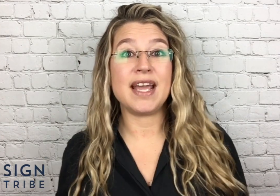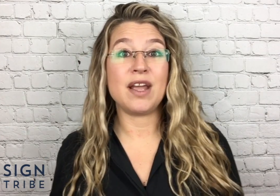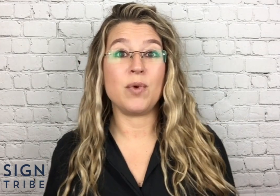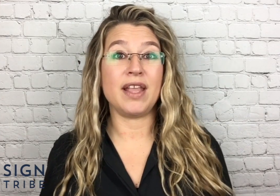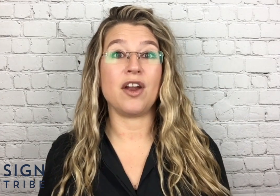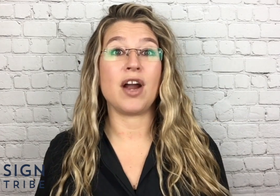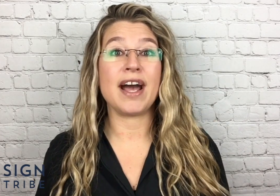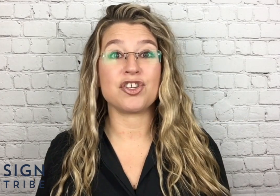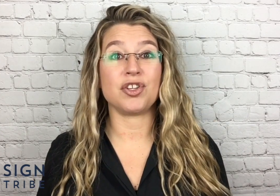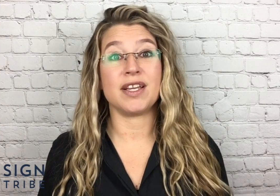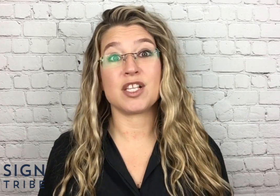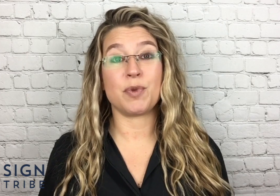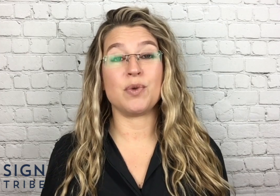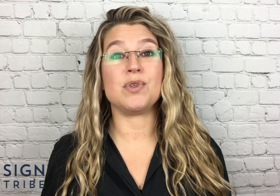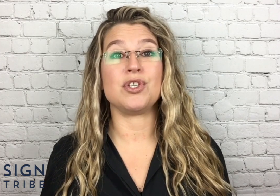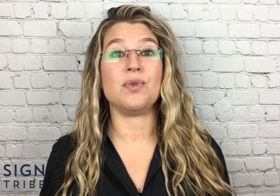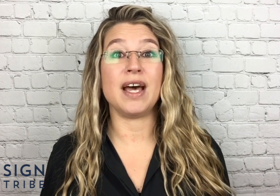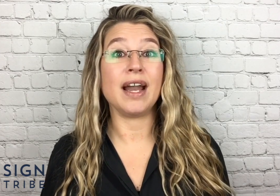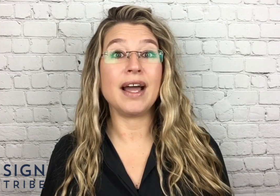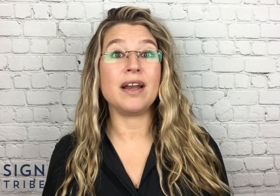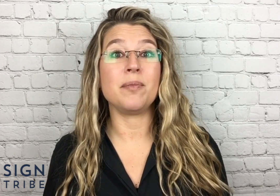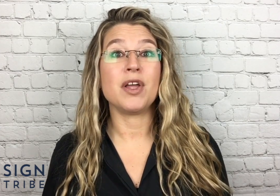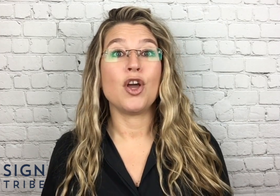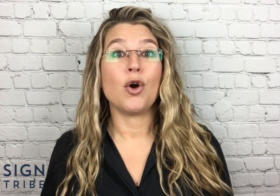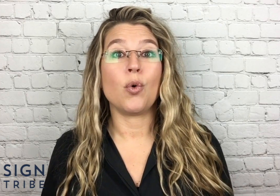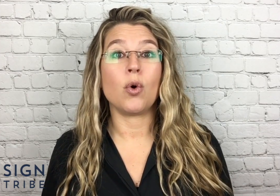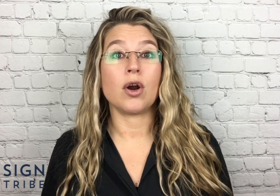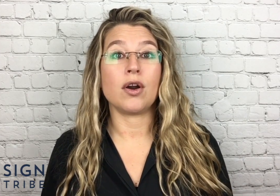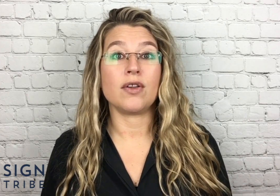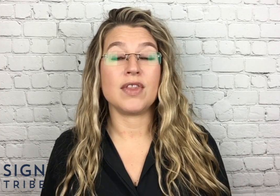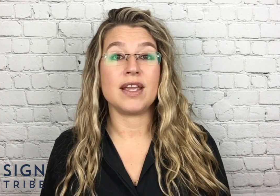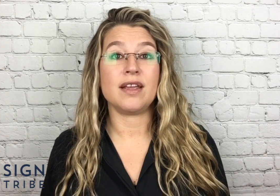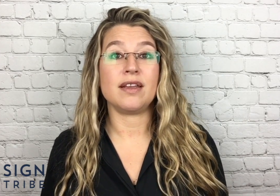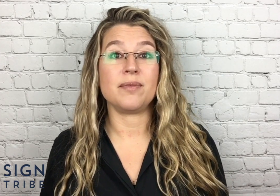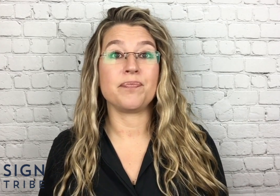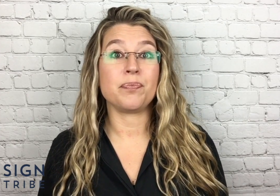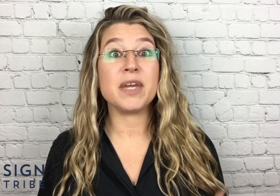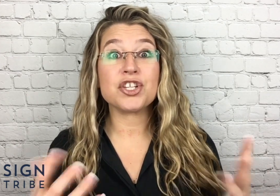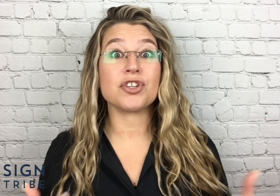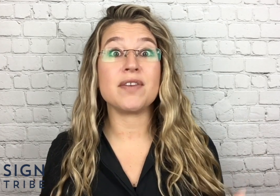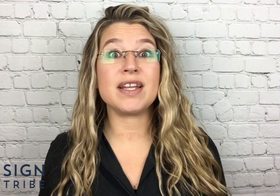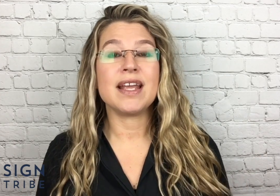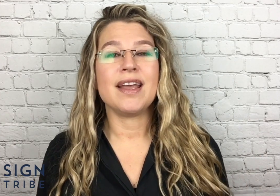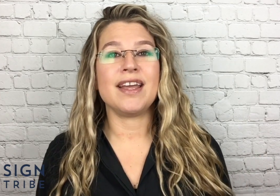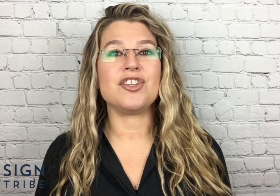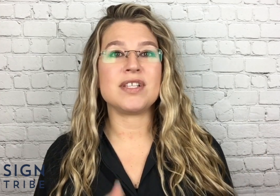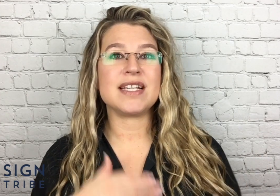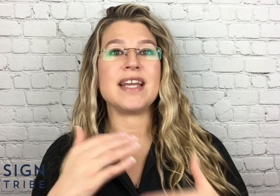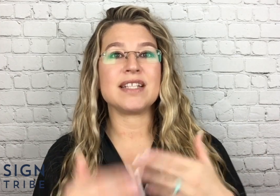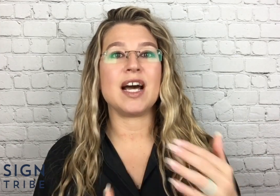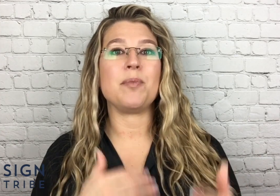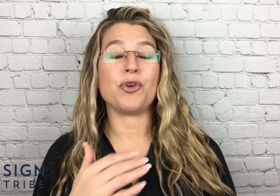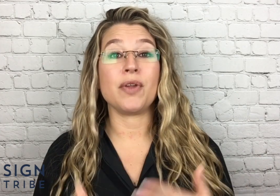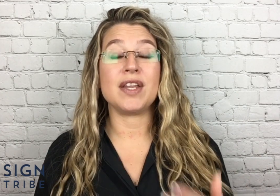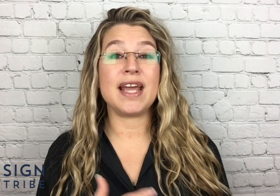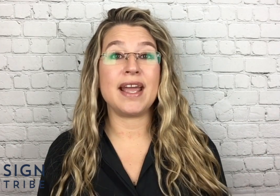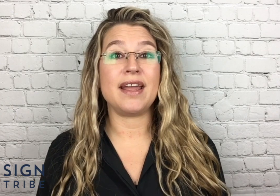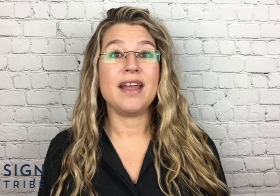when they are actually exposed to that item or the picture of it, and just take time throughout the day and